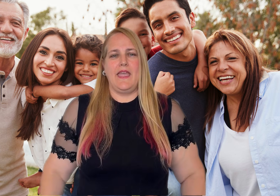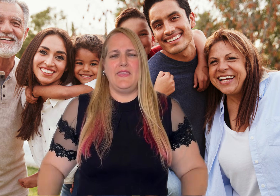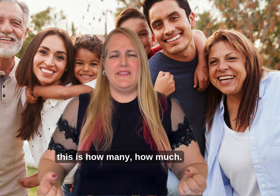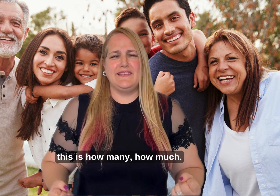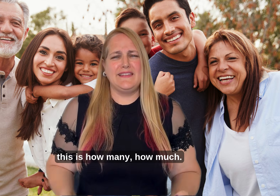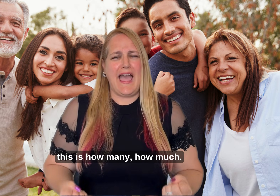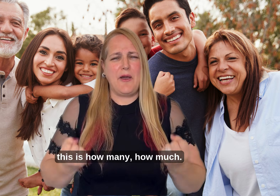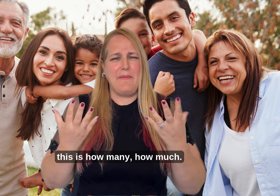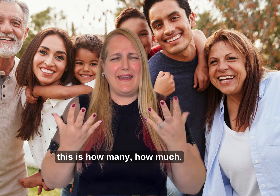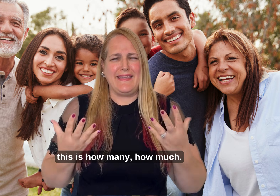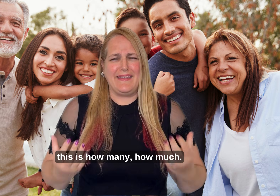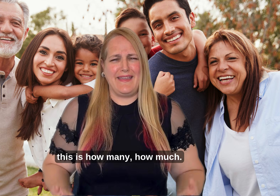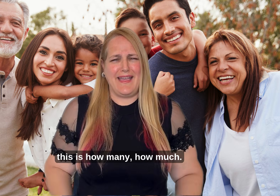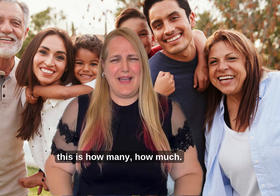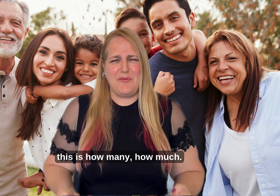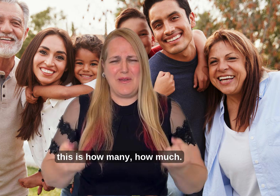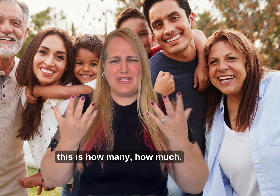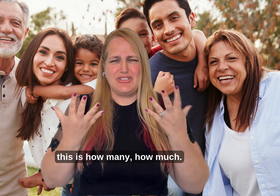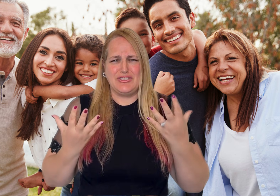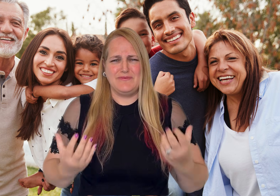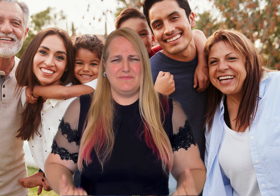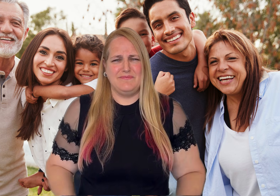And this is how many, how much.